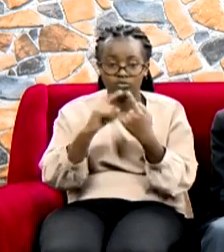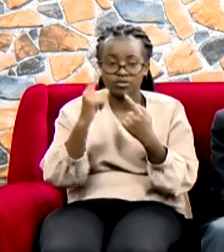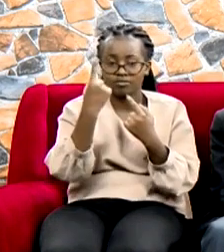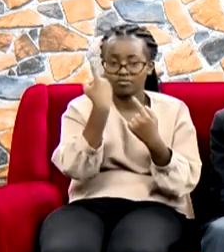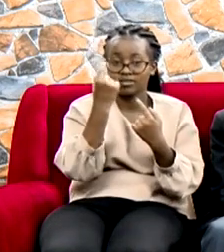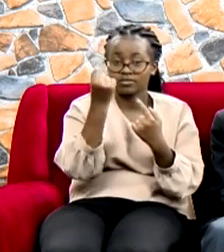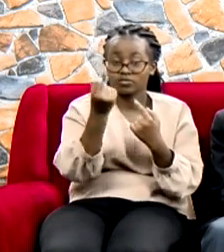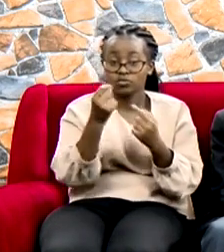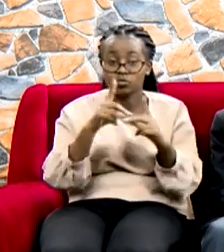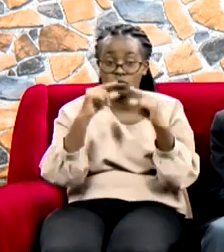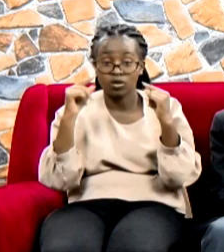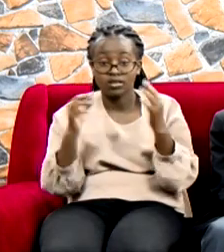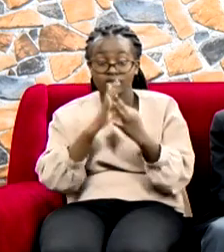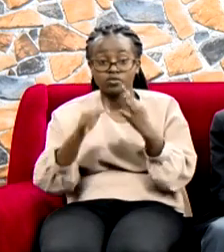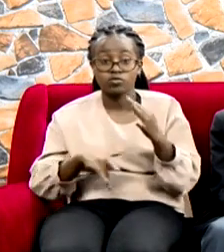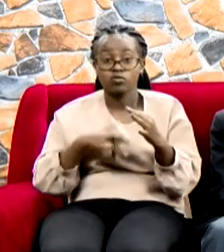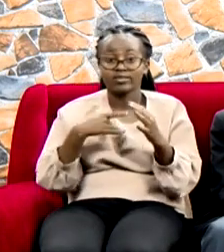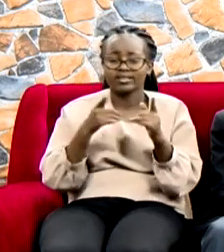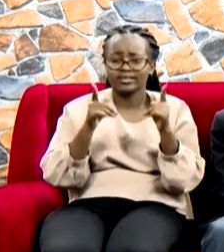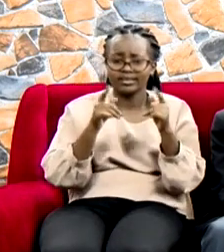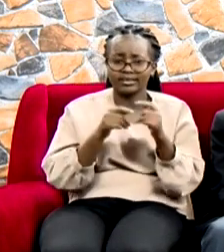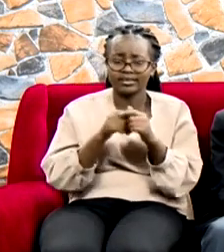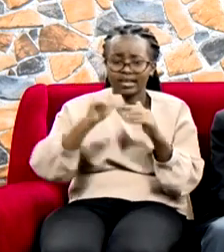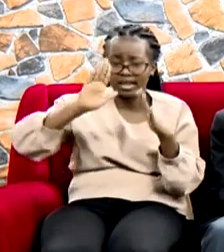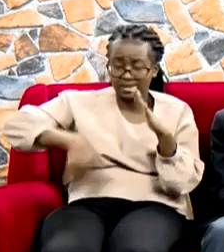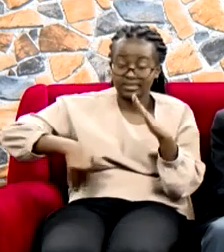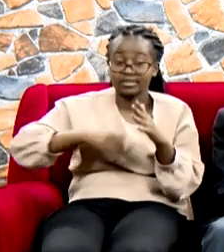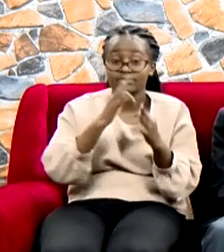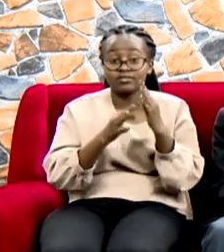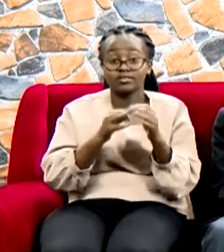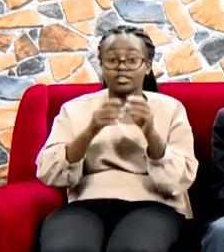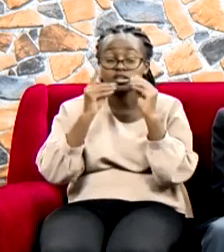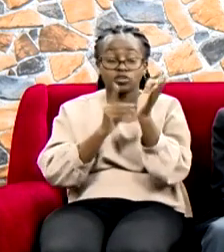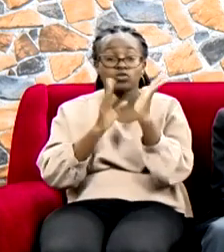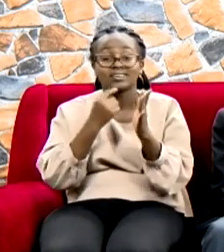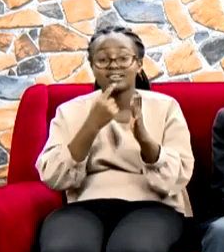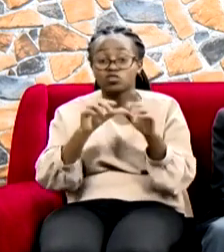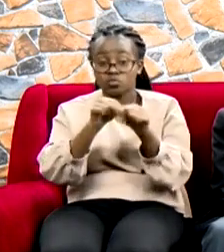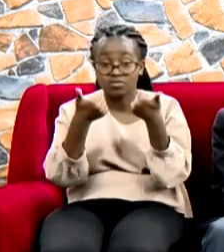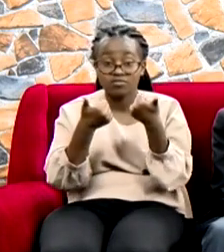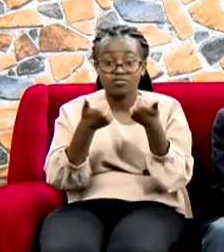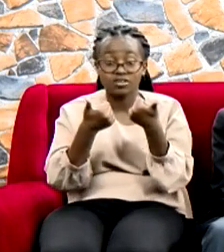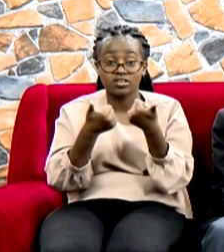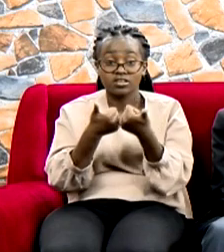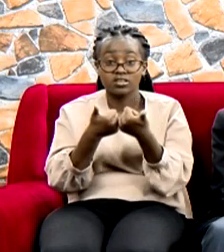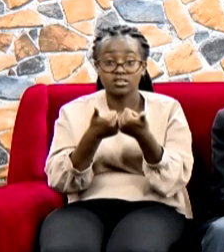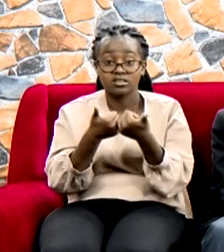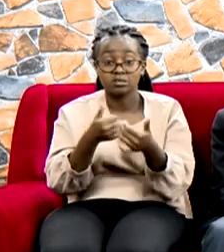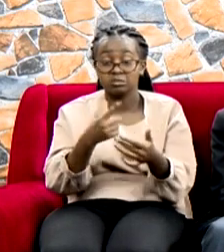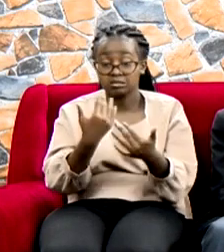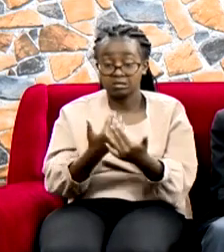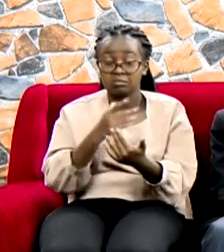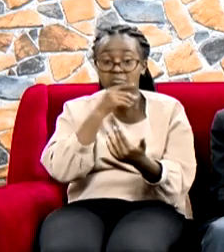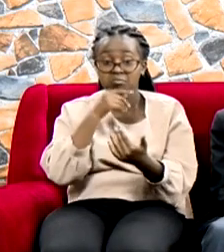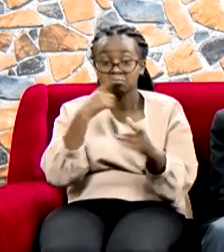words. So if you feel that there's a delay, even if doctors tell you it will be fine, especially with boys, they'll tell you boys are